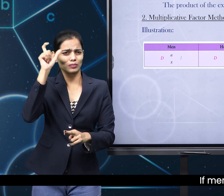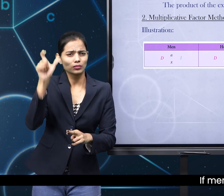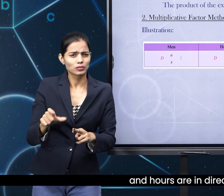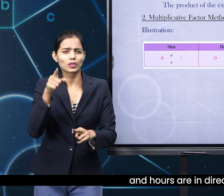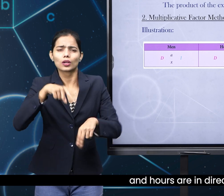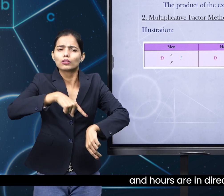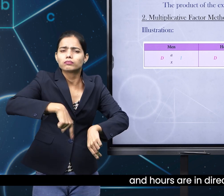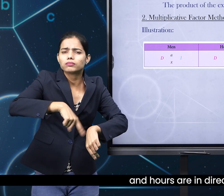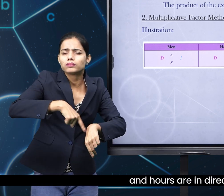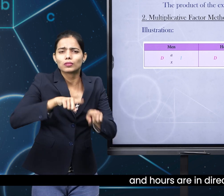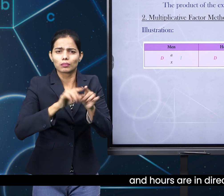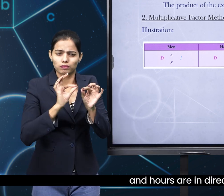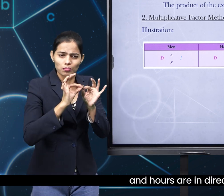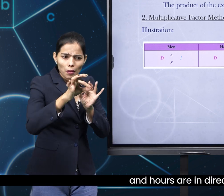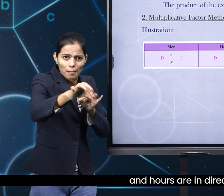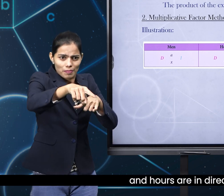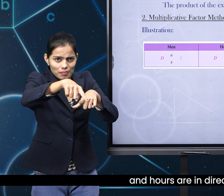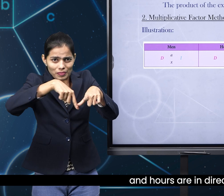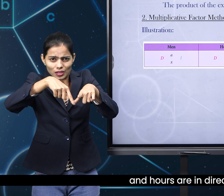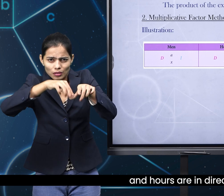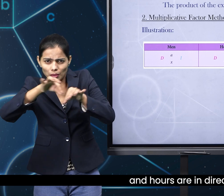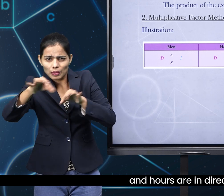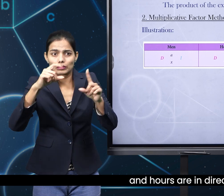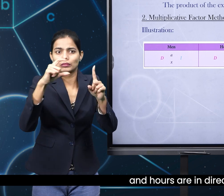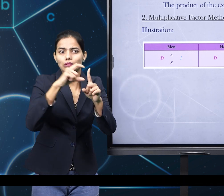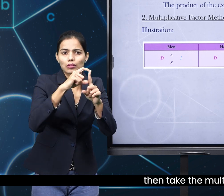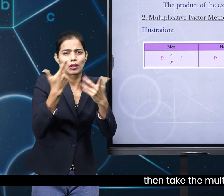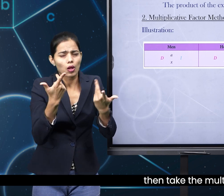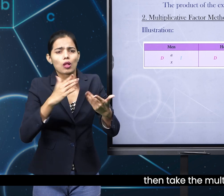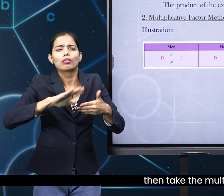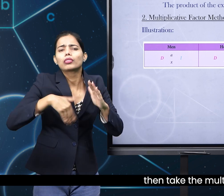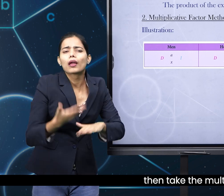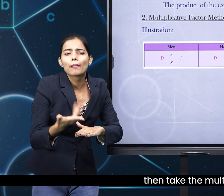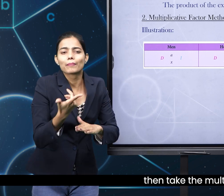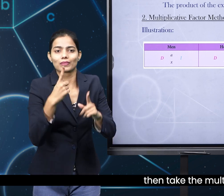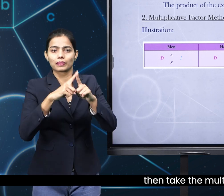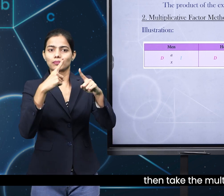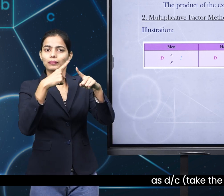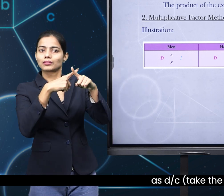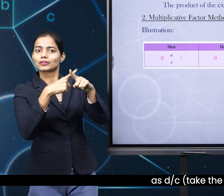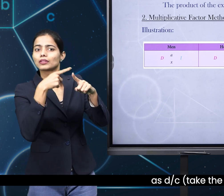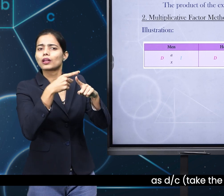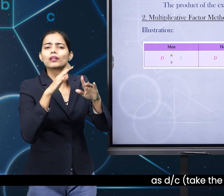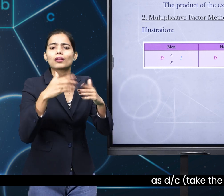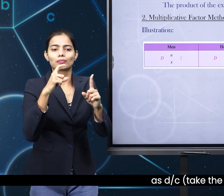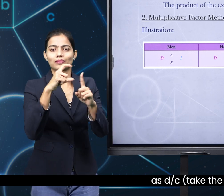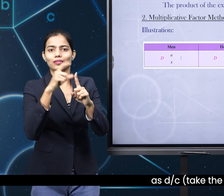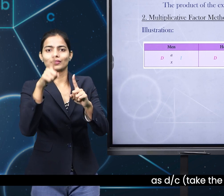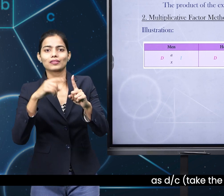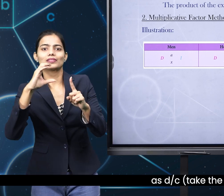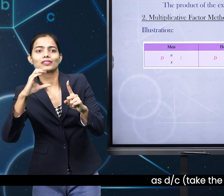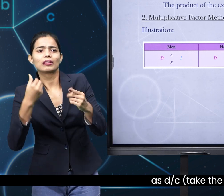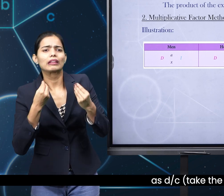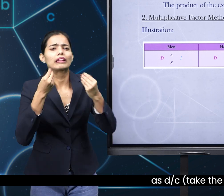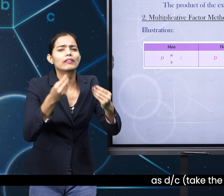If men and hours are in direct proportion d, then take the multiplying factor as d by c,